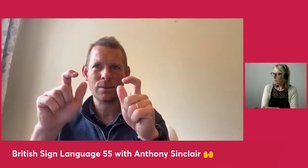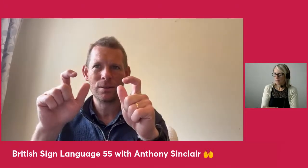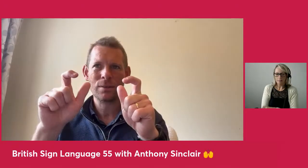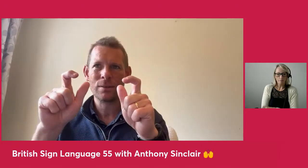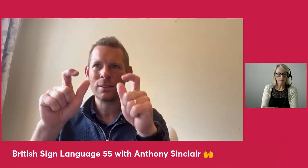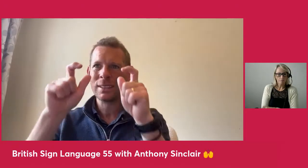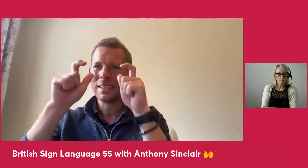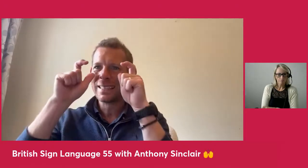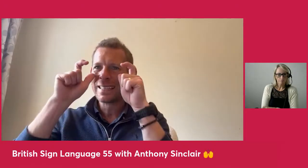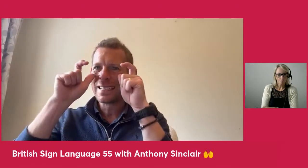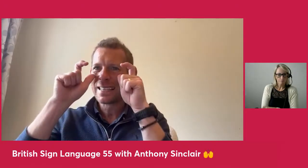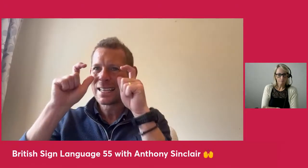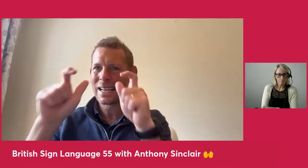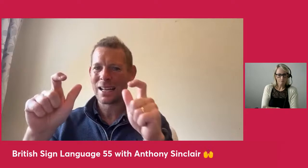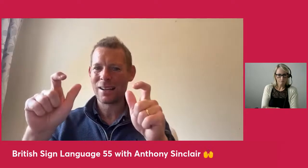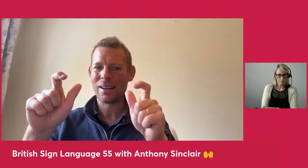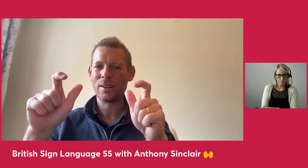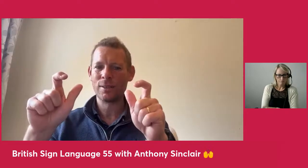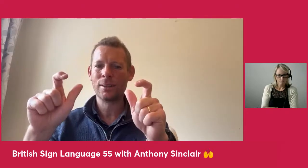caring,